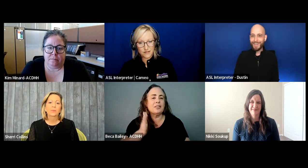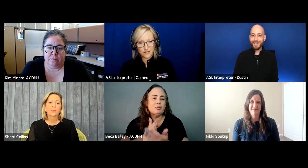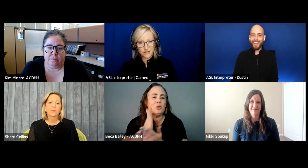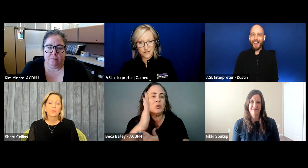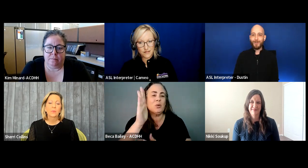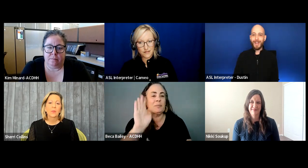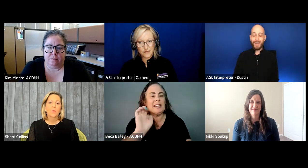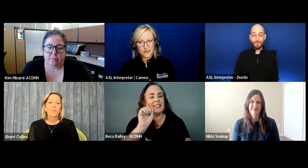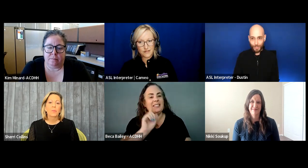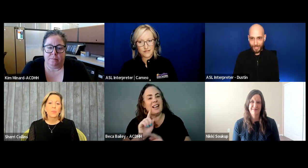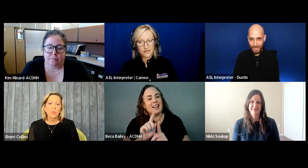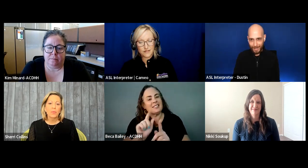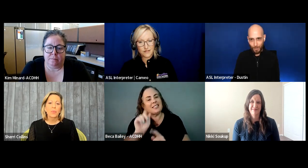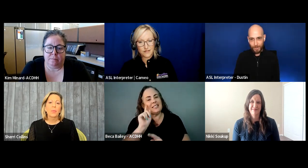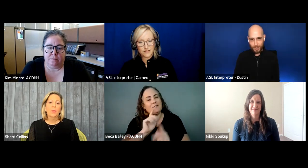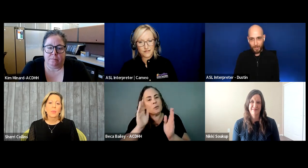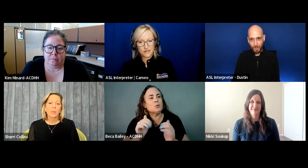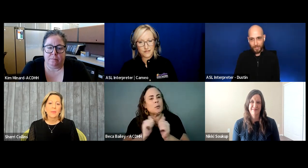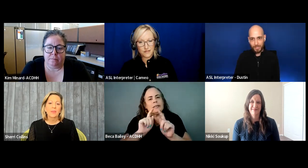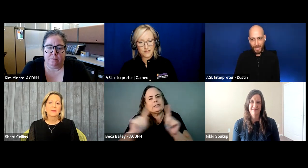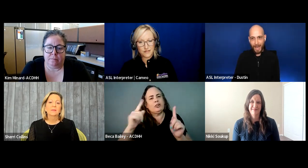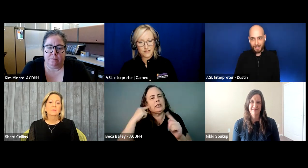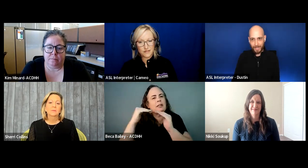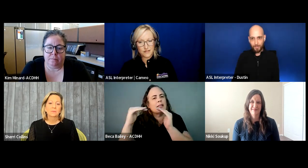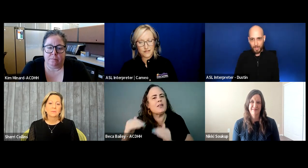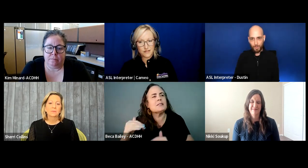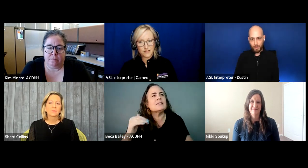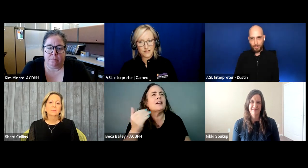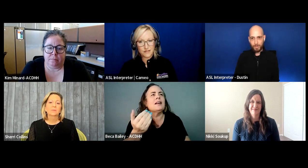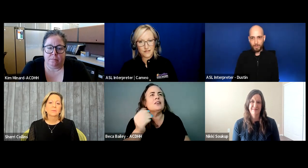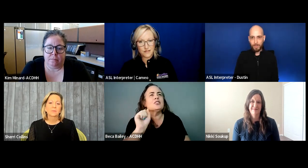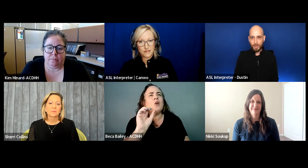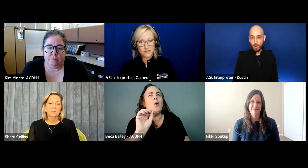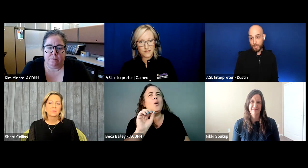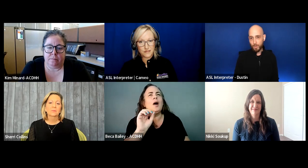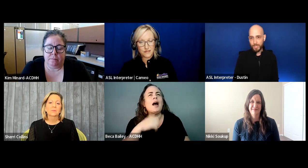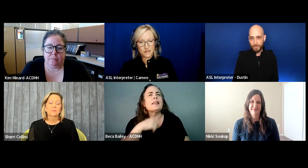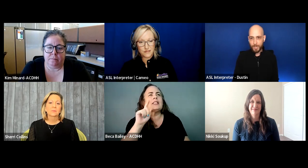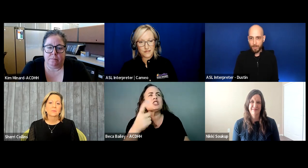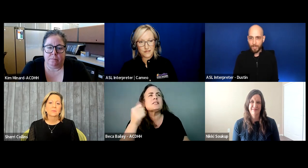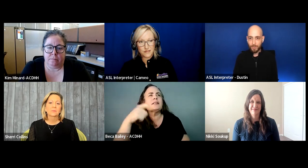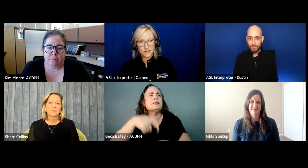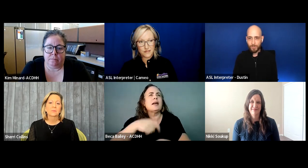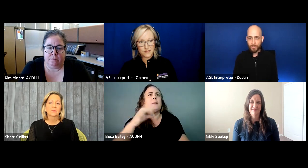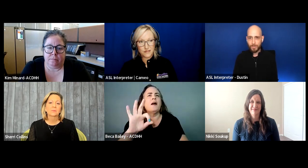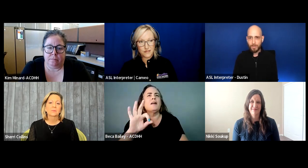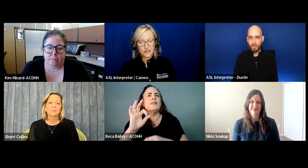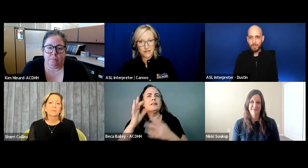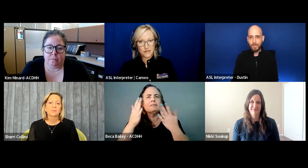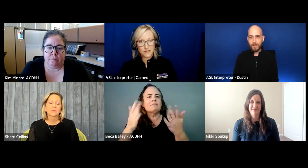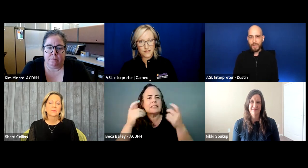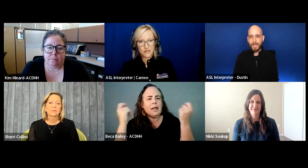journeys, our adversity that we've experienced as deaf people or people with different hearing